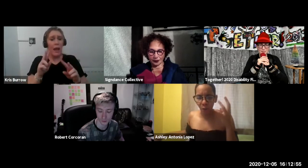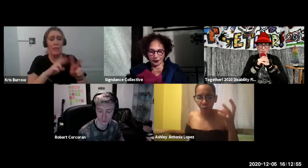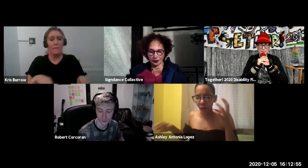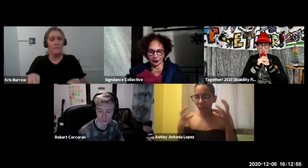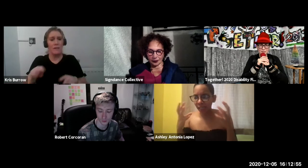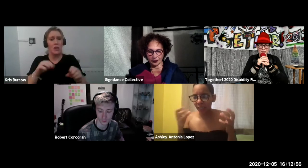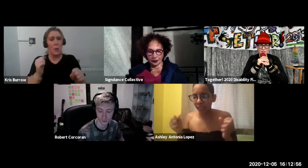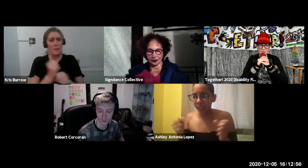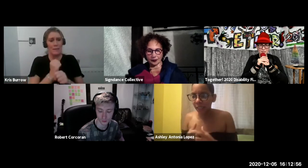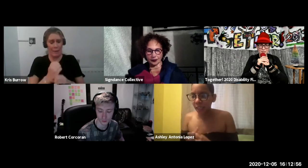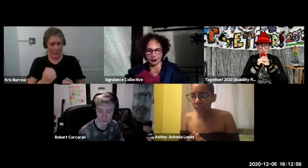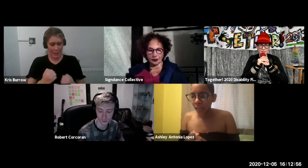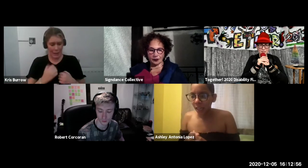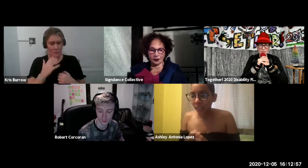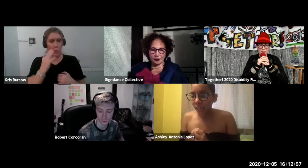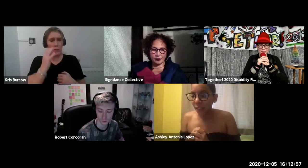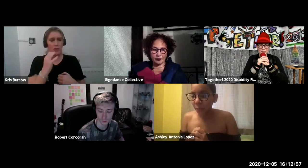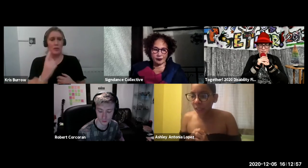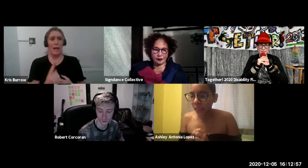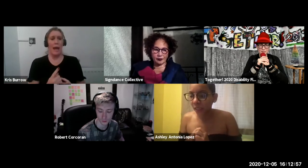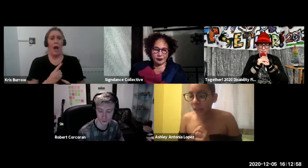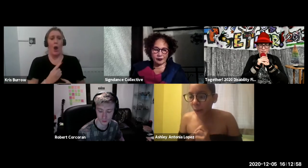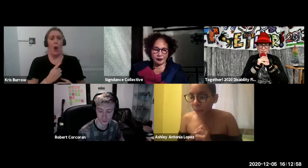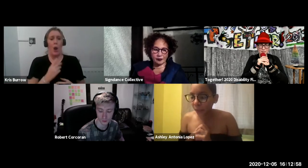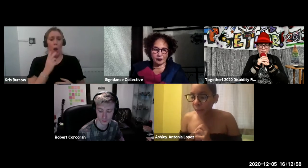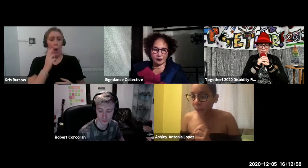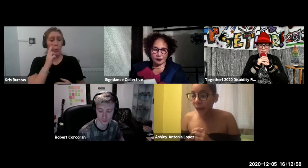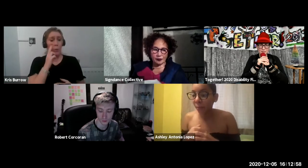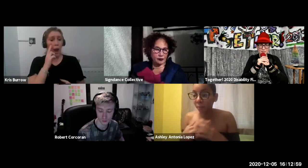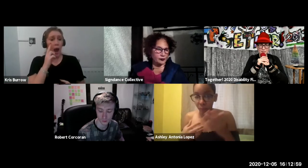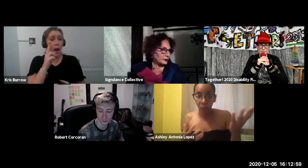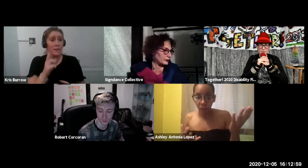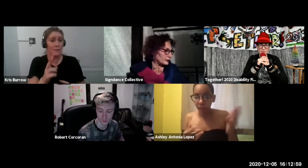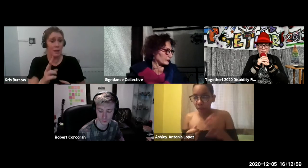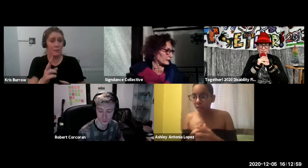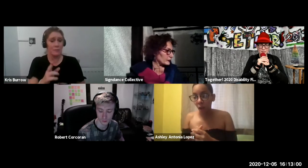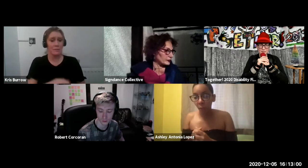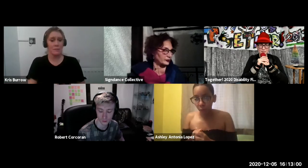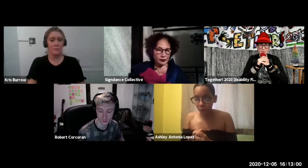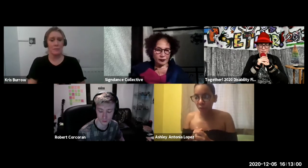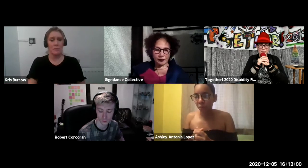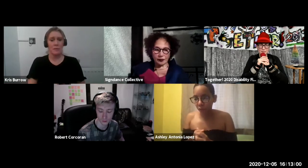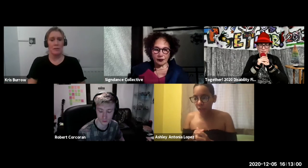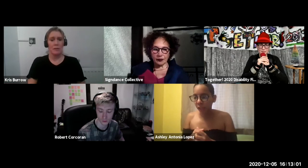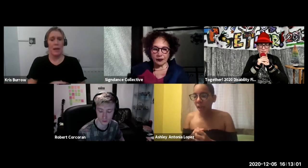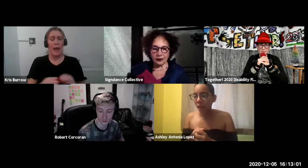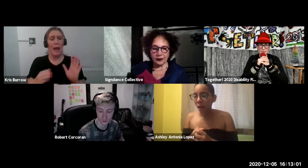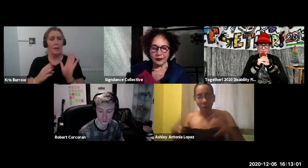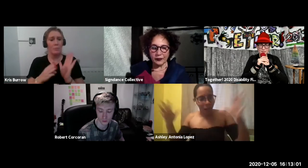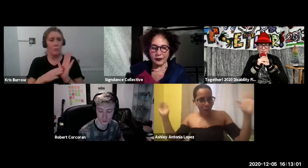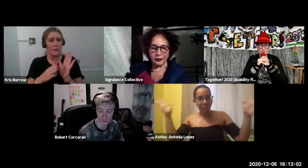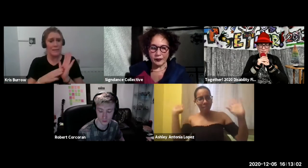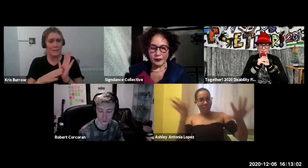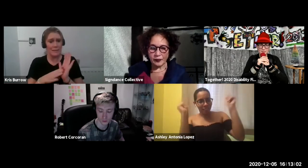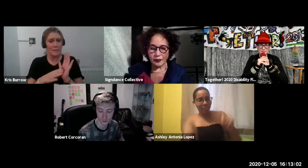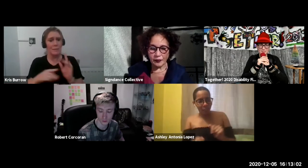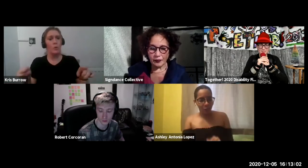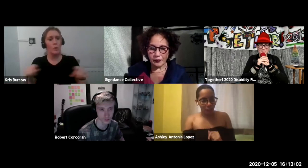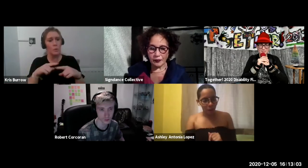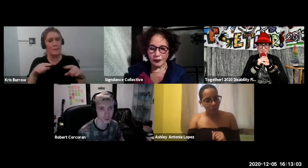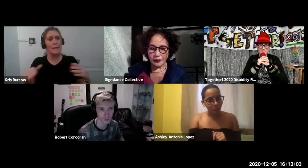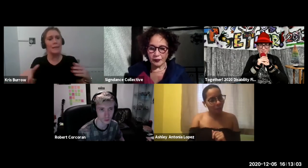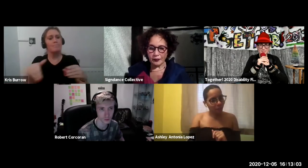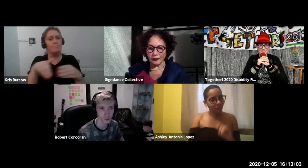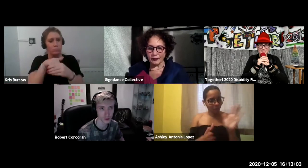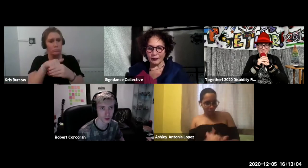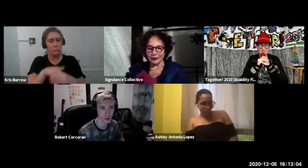our own eyesight. The dance piece is accompanied by Marissa Comfort's music. Okay, Rob, let's see